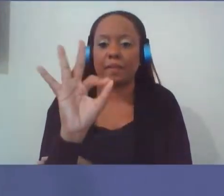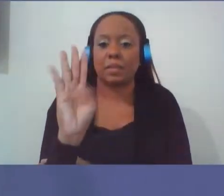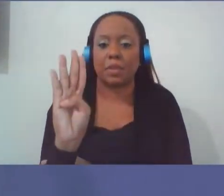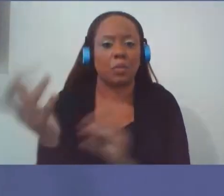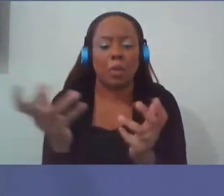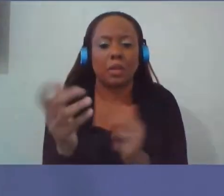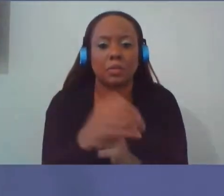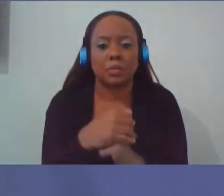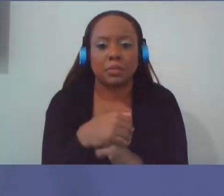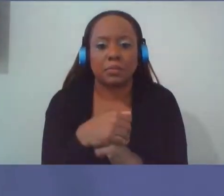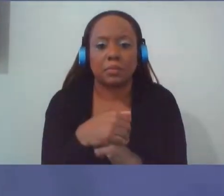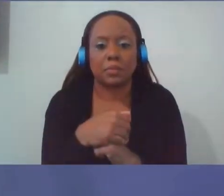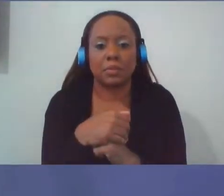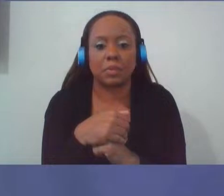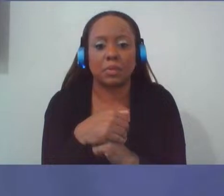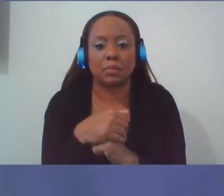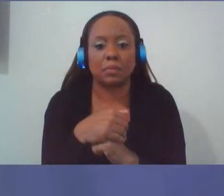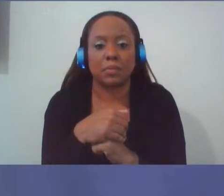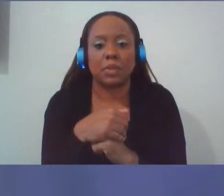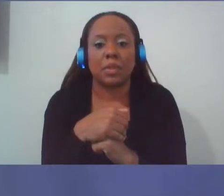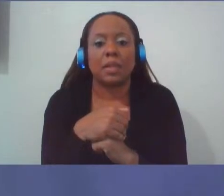Facebook is.